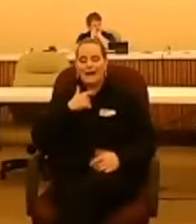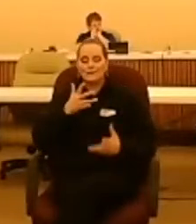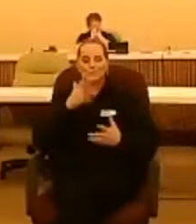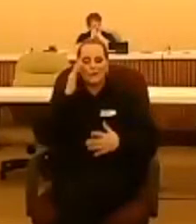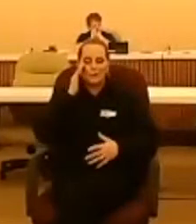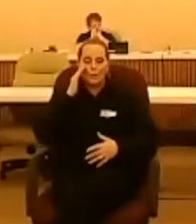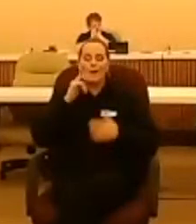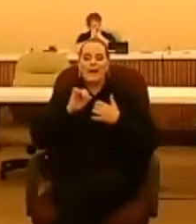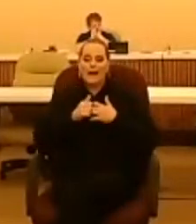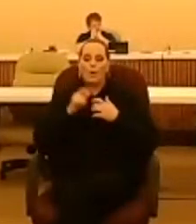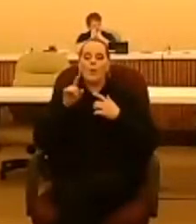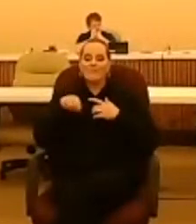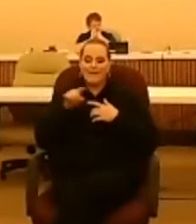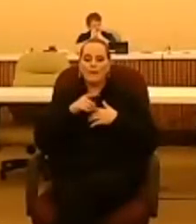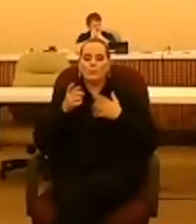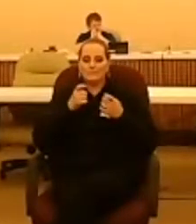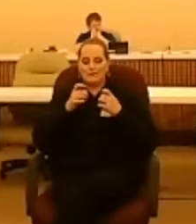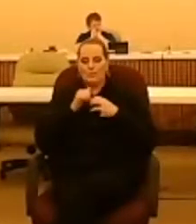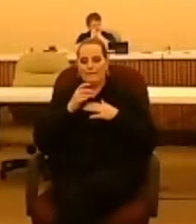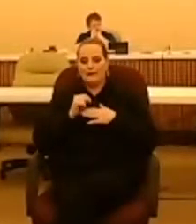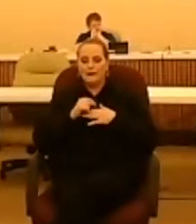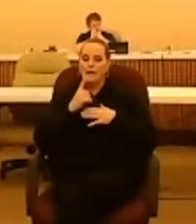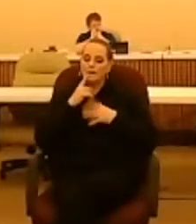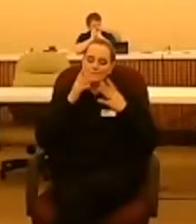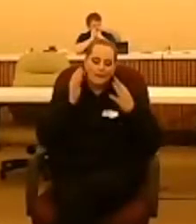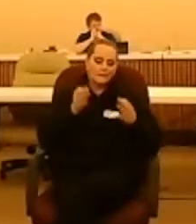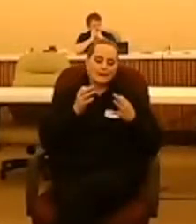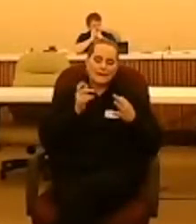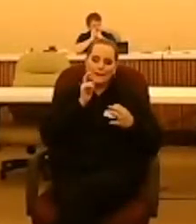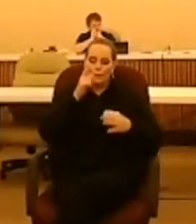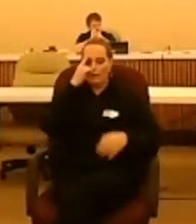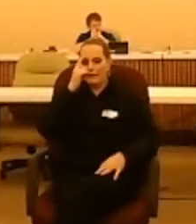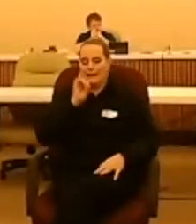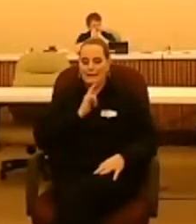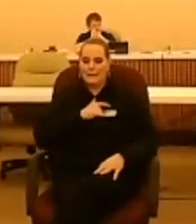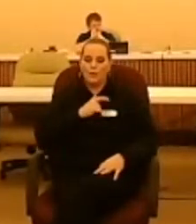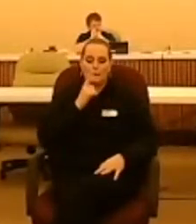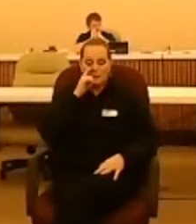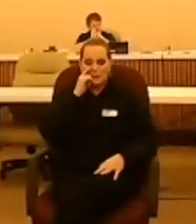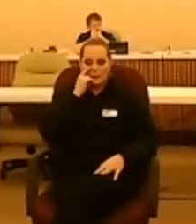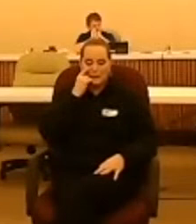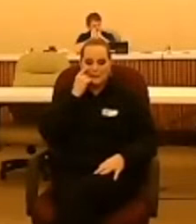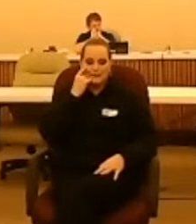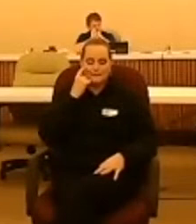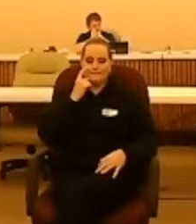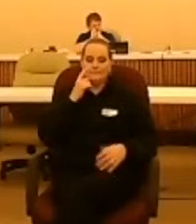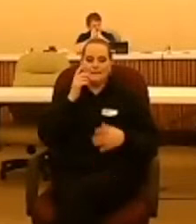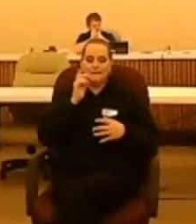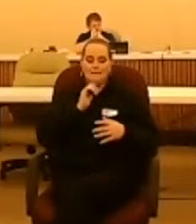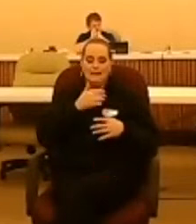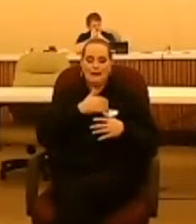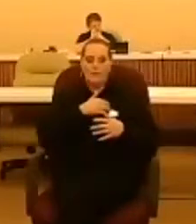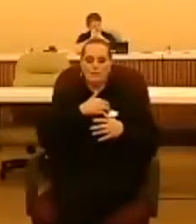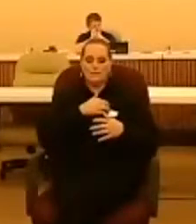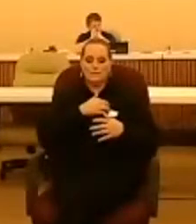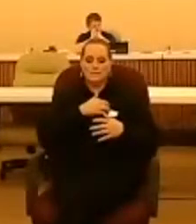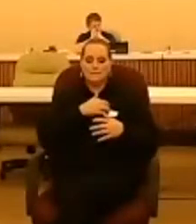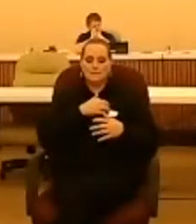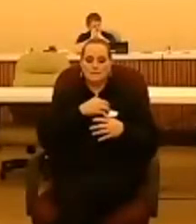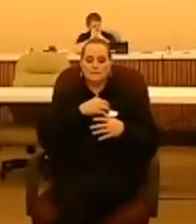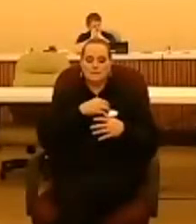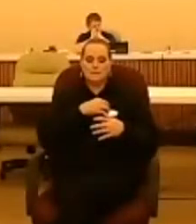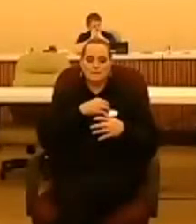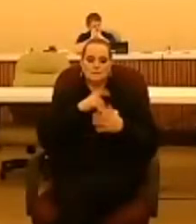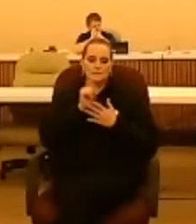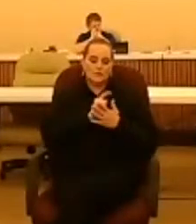how they might deal with this, because certainly I don't think that our current prosecutor would deal with this. Is it the county